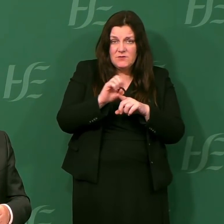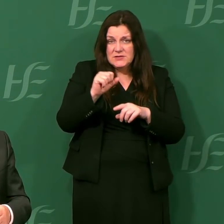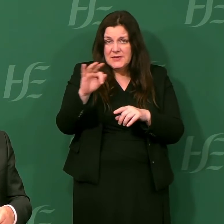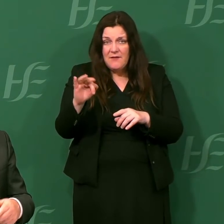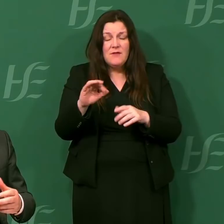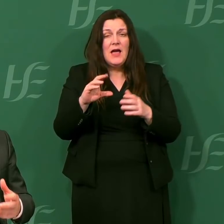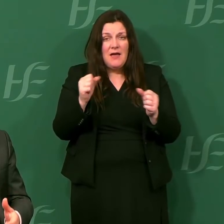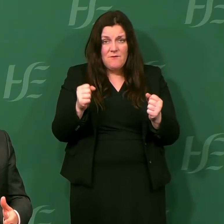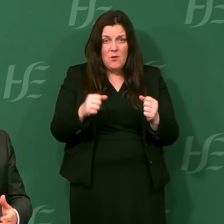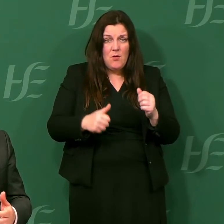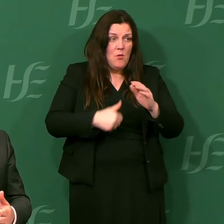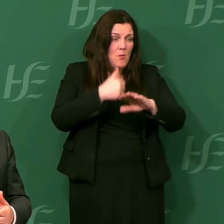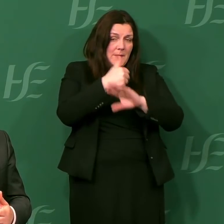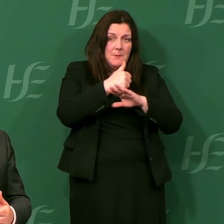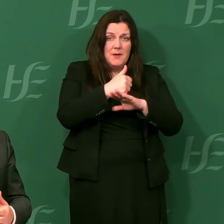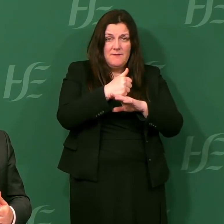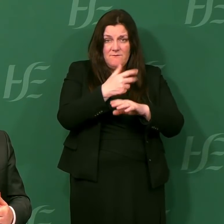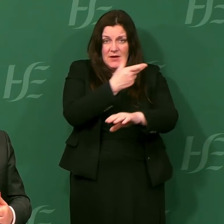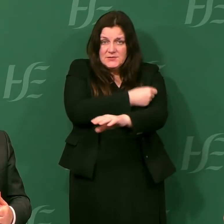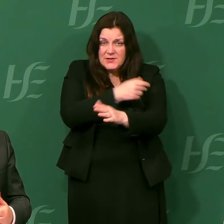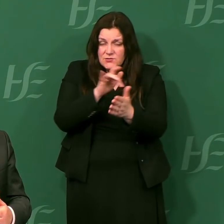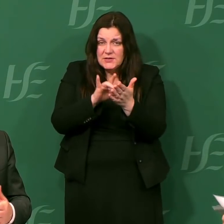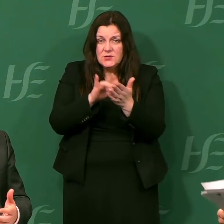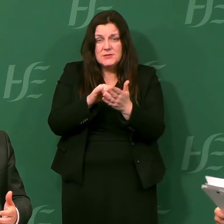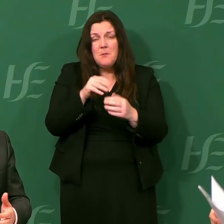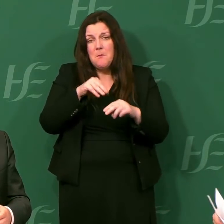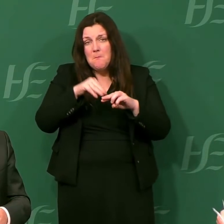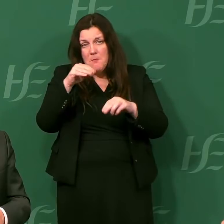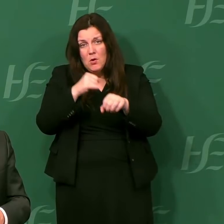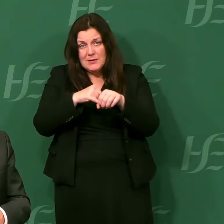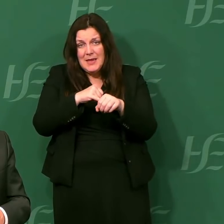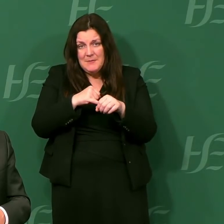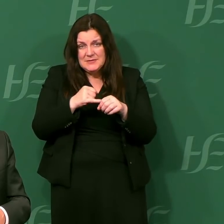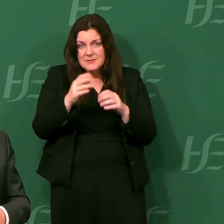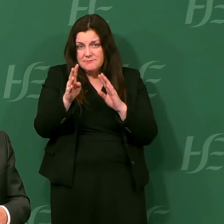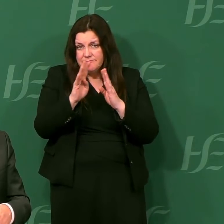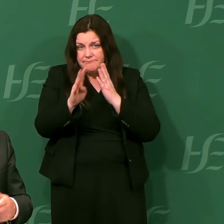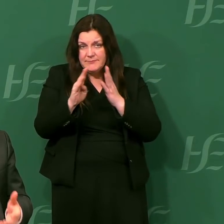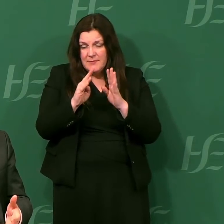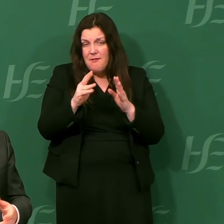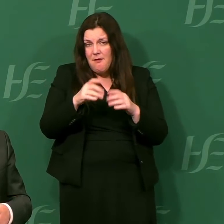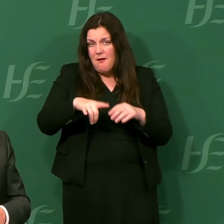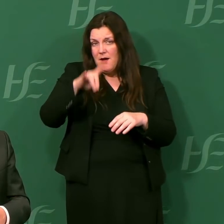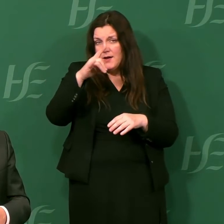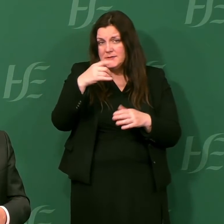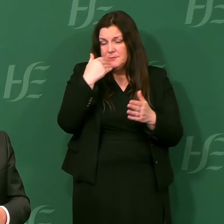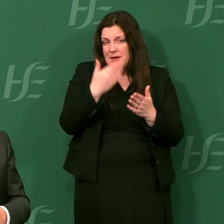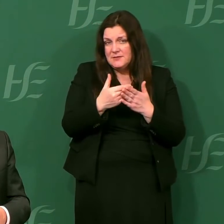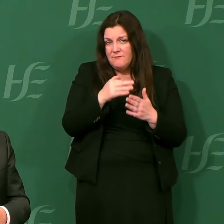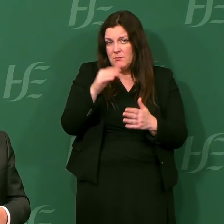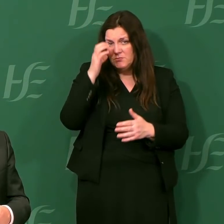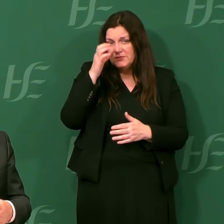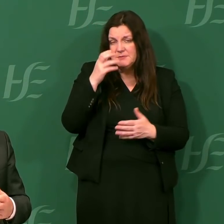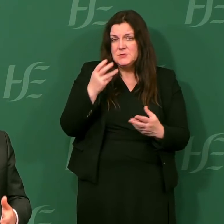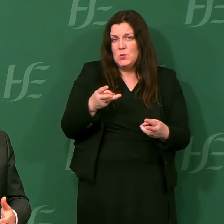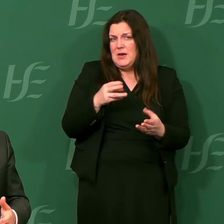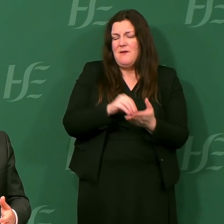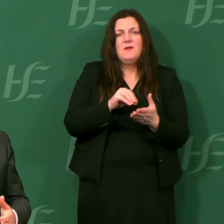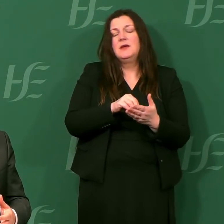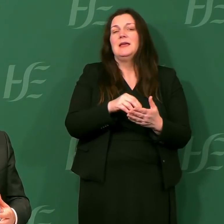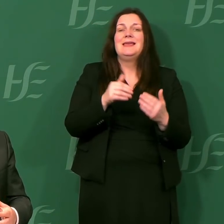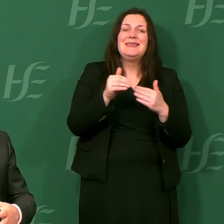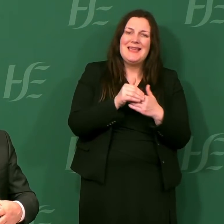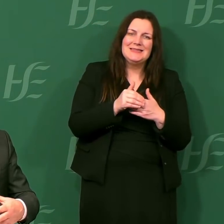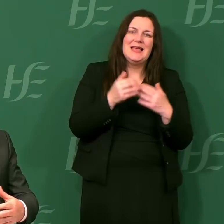vaccination centres. Pharmacies are taking up much more. It's a high demand for them in Christmas. And GPs have done a phenomenal job. So yes, we're